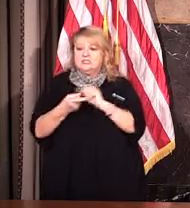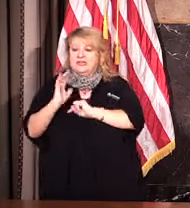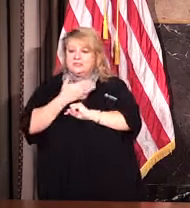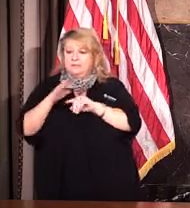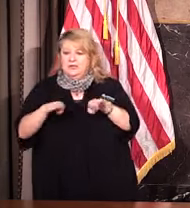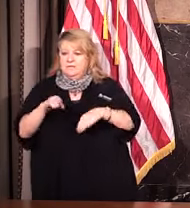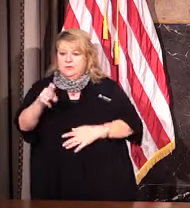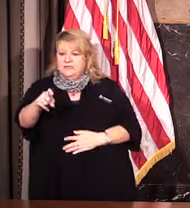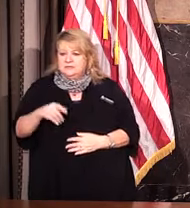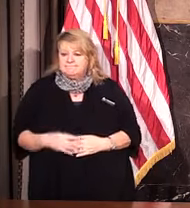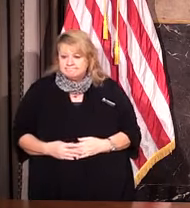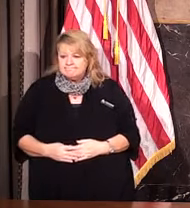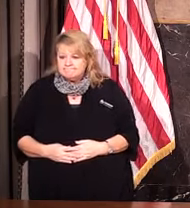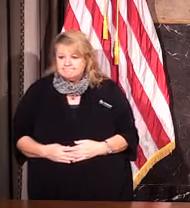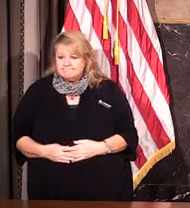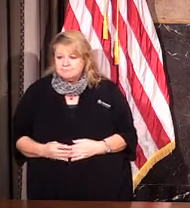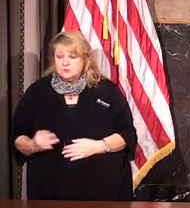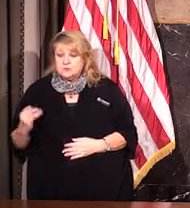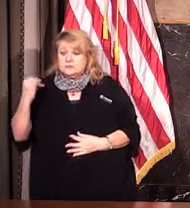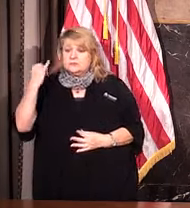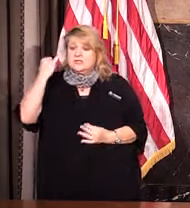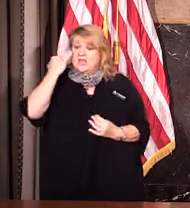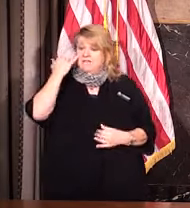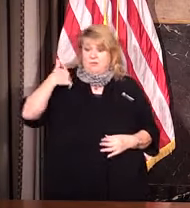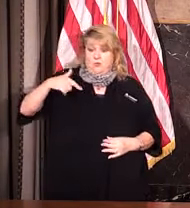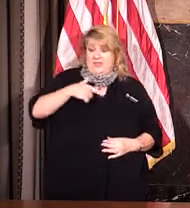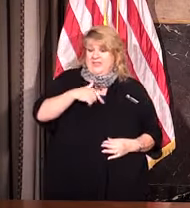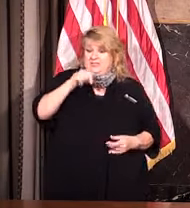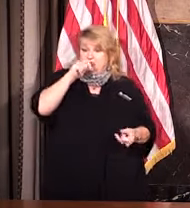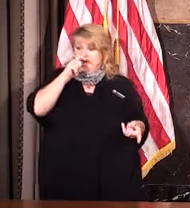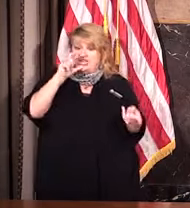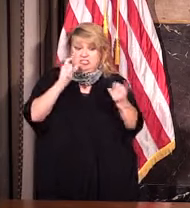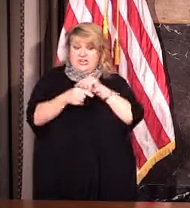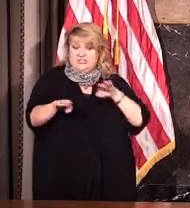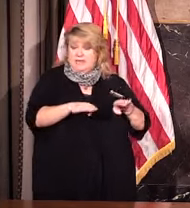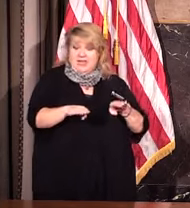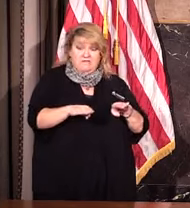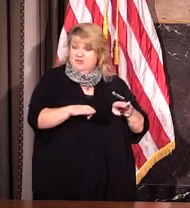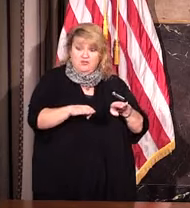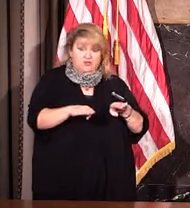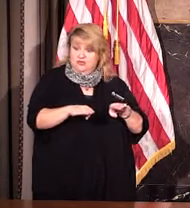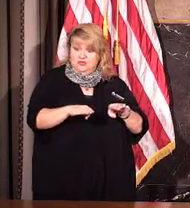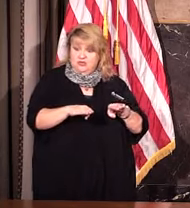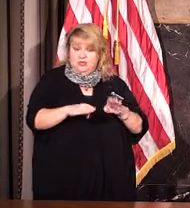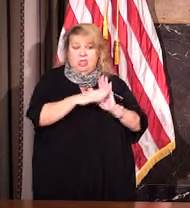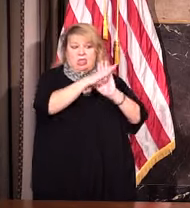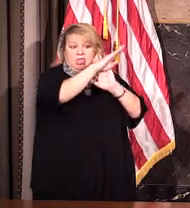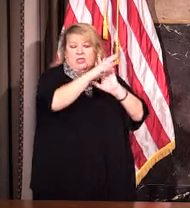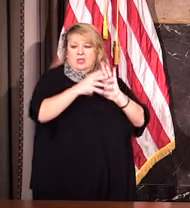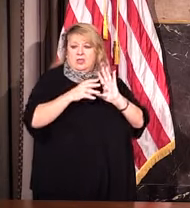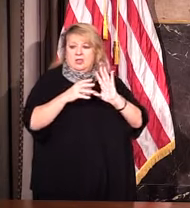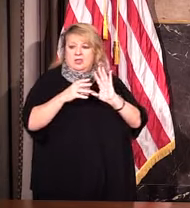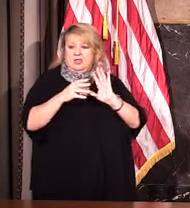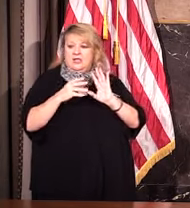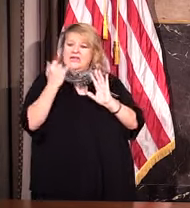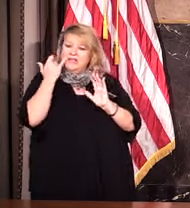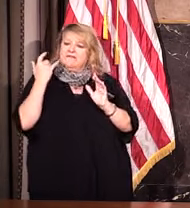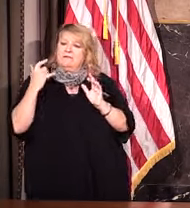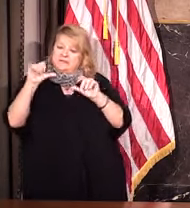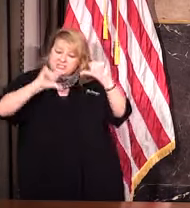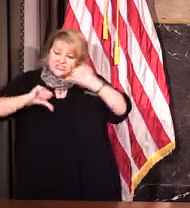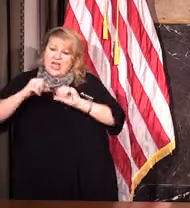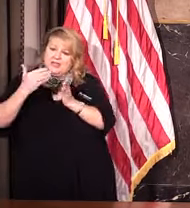The ramifications of not altering our behavior then require actions. But the science tells me that if we change our